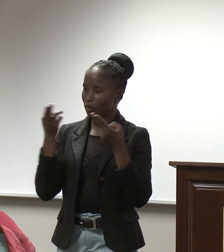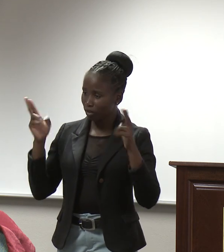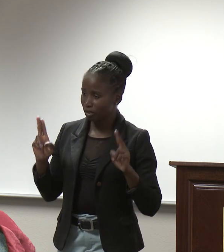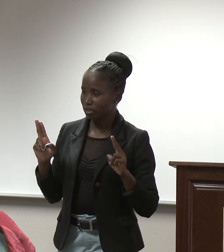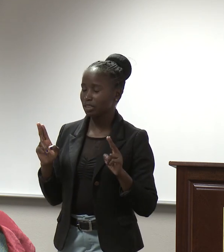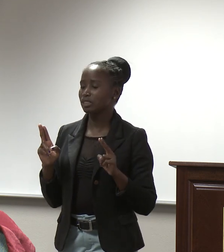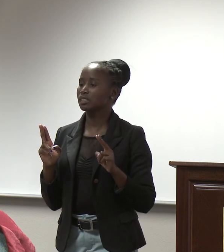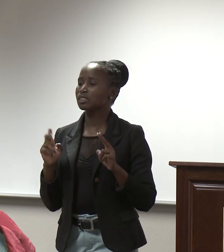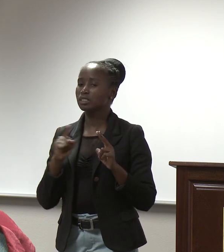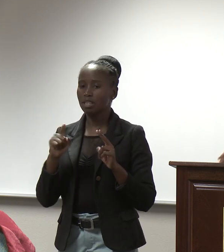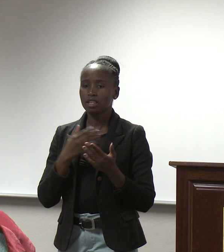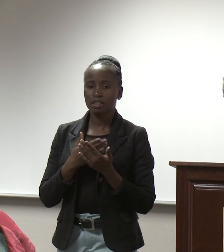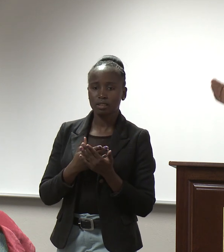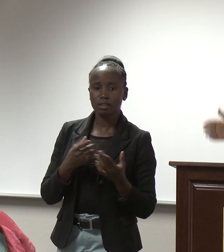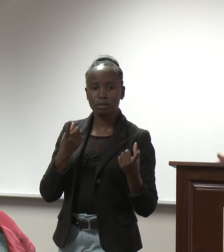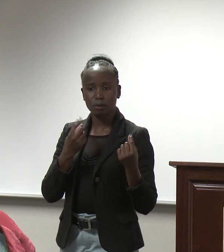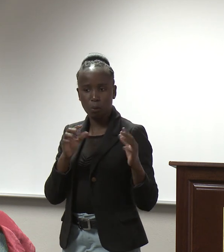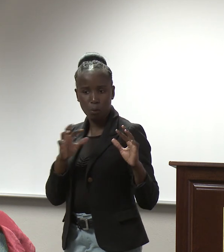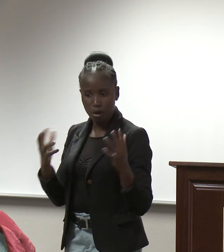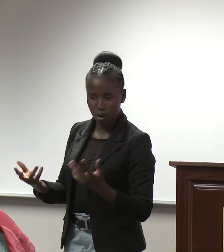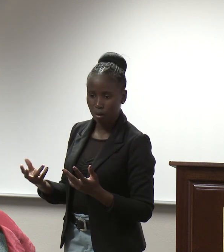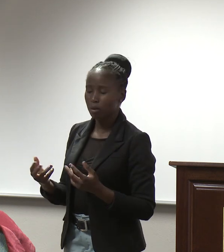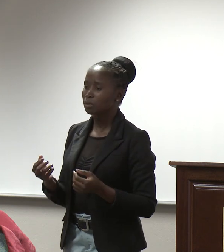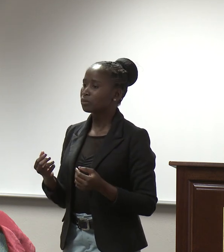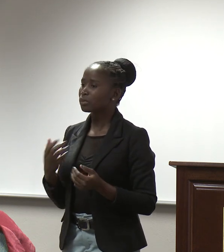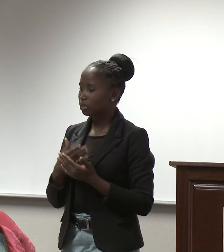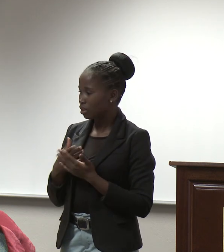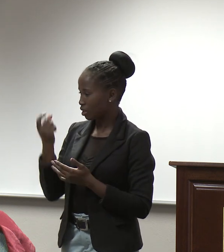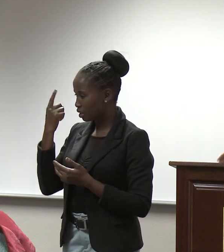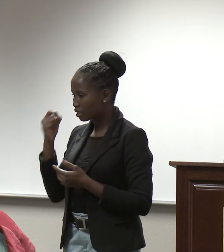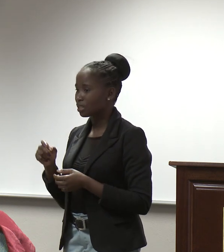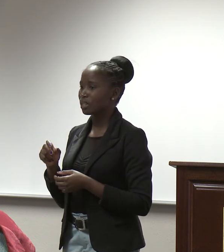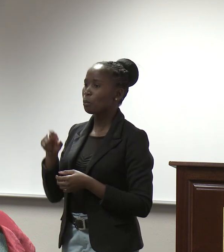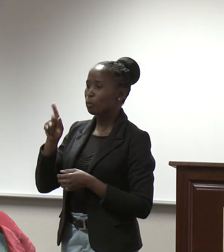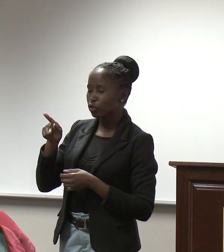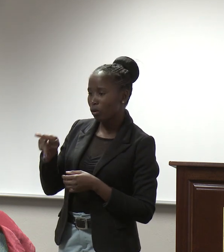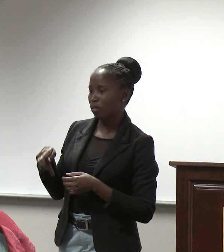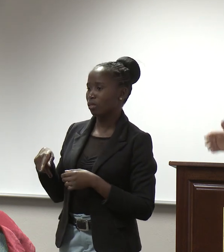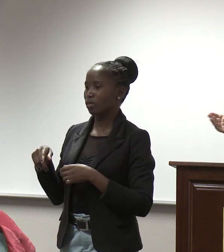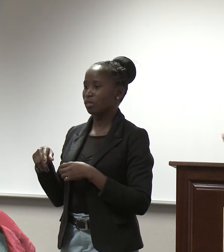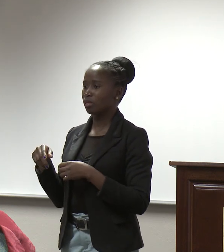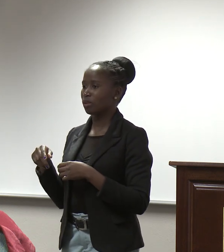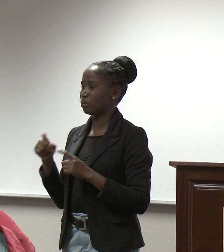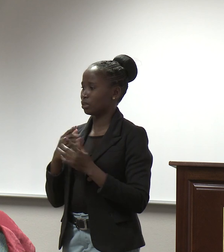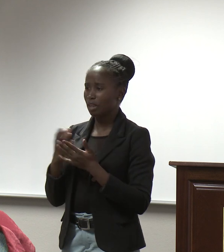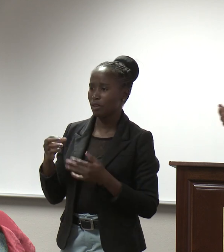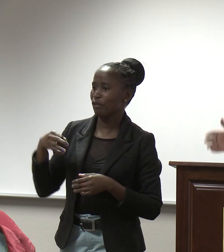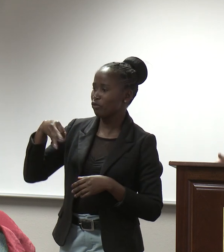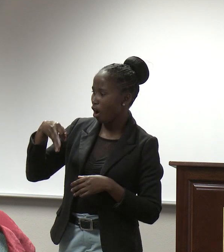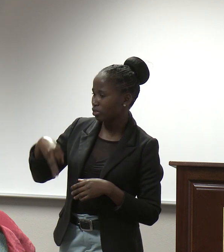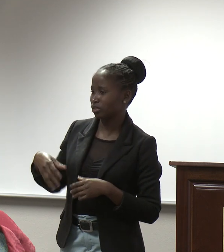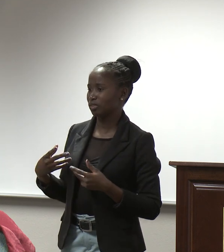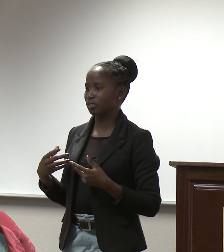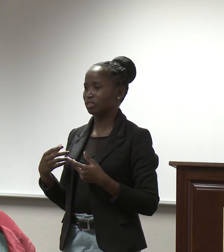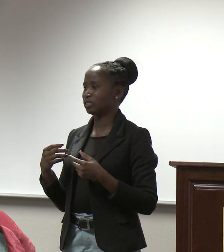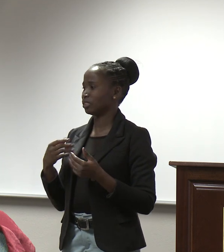can understand Mexico without the UNAM, you cannot understand Portugal without Coimbra, you cannot understand France without Paris University, so